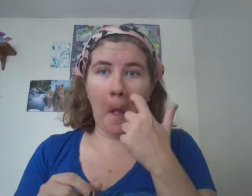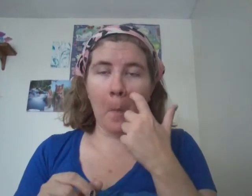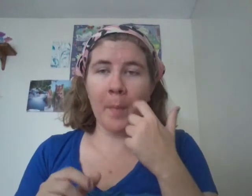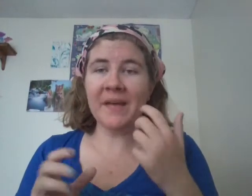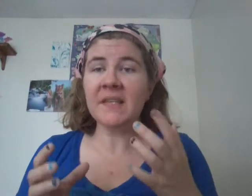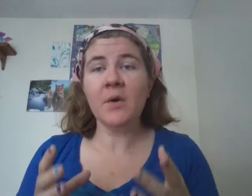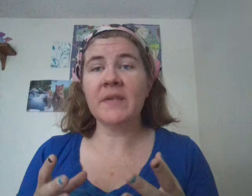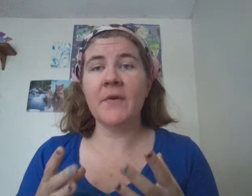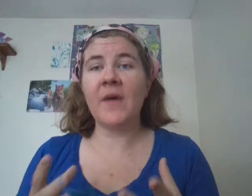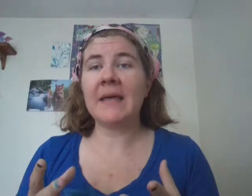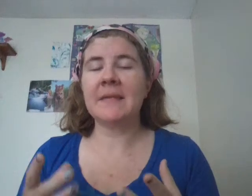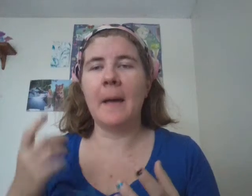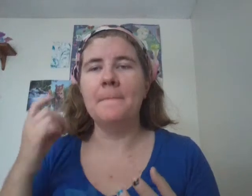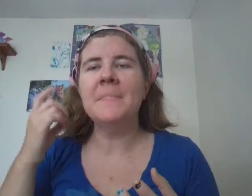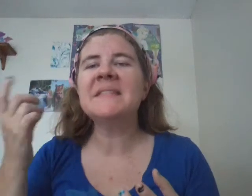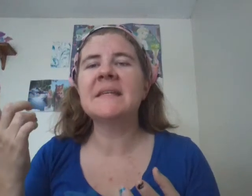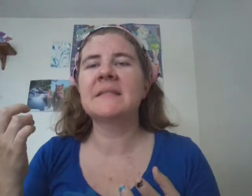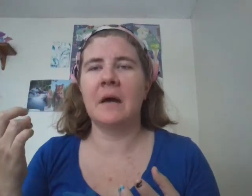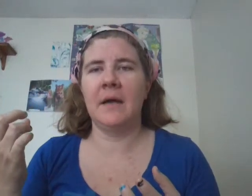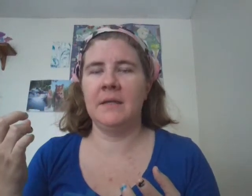but because he's going so fast, I'm missing signs.